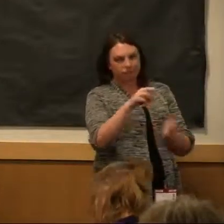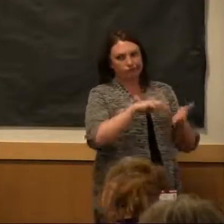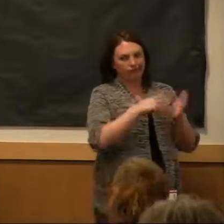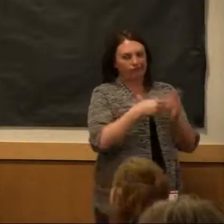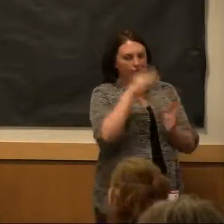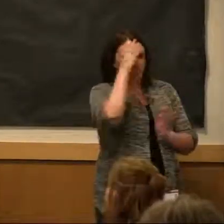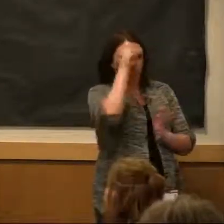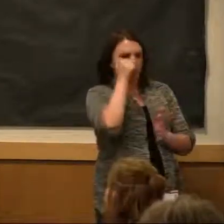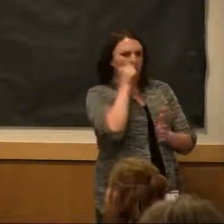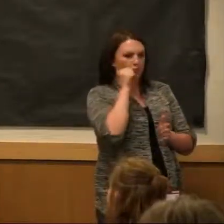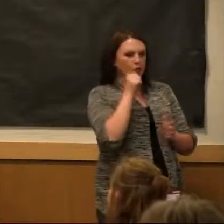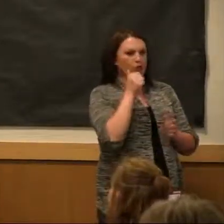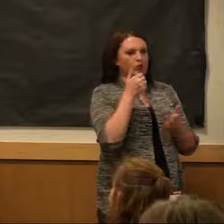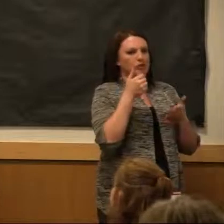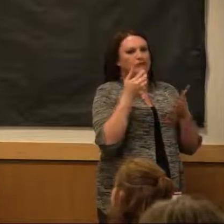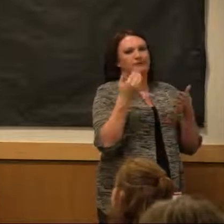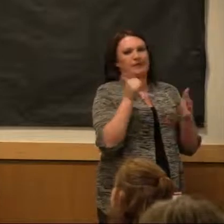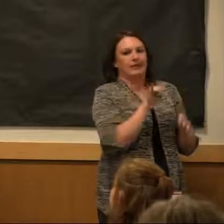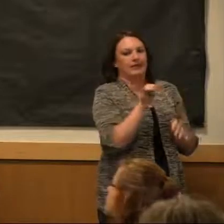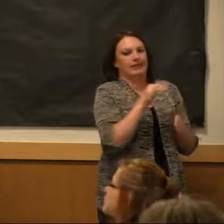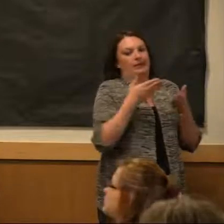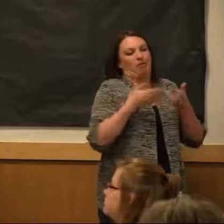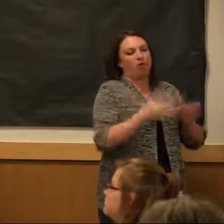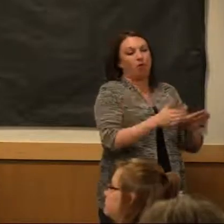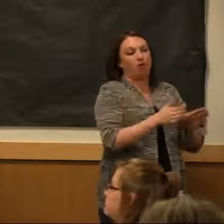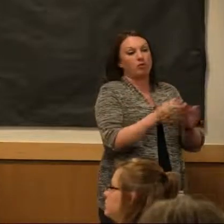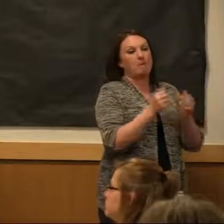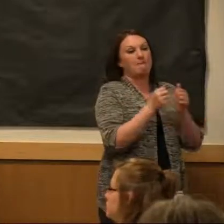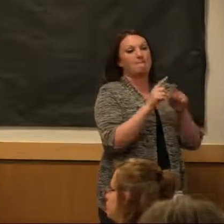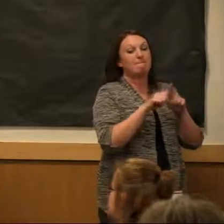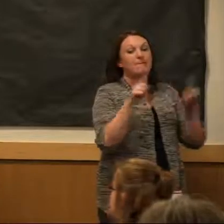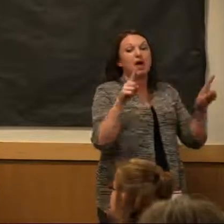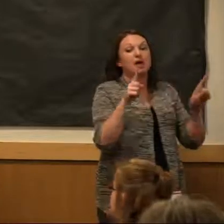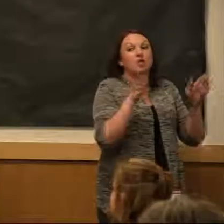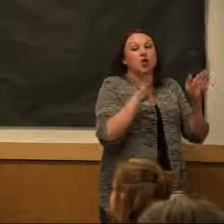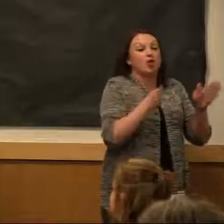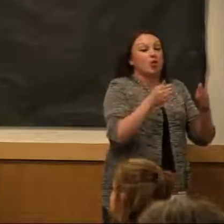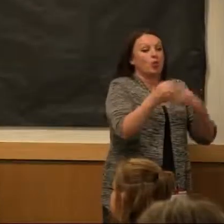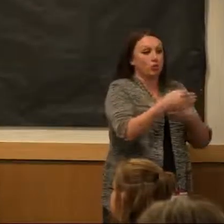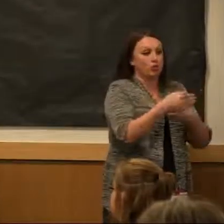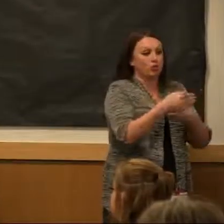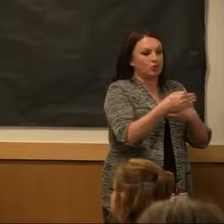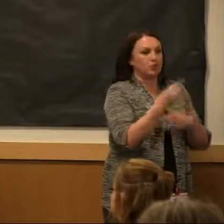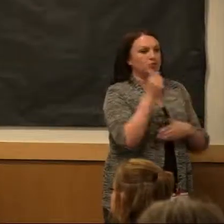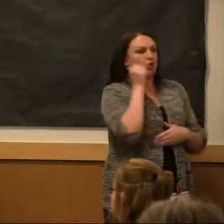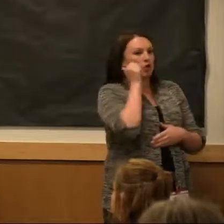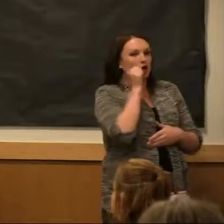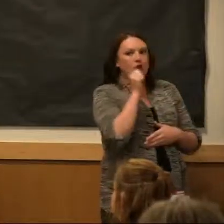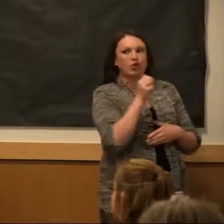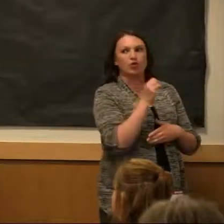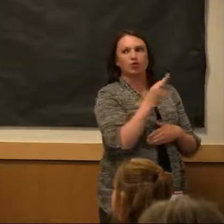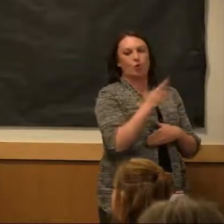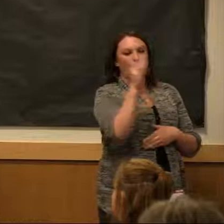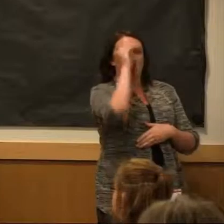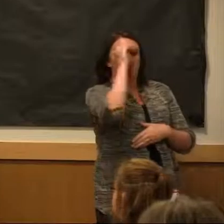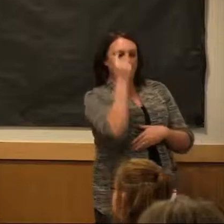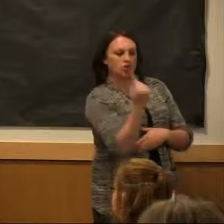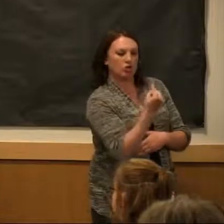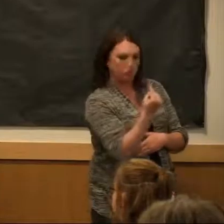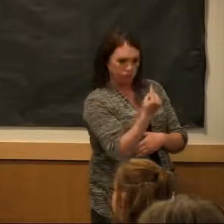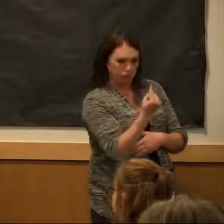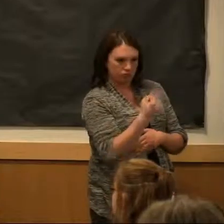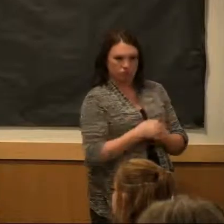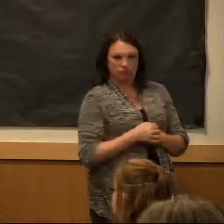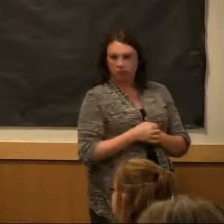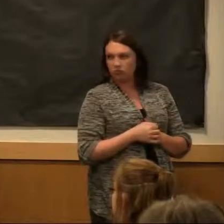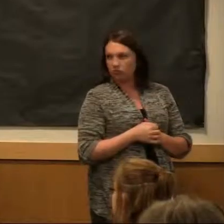same hallways together, but within their rooms, it is gender-specific. We do offer some female-only